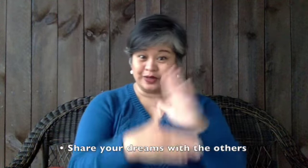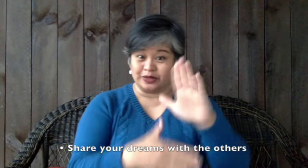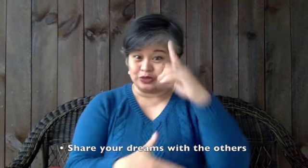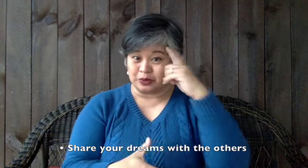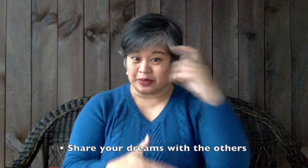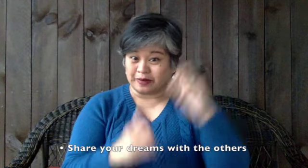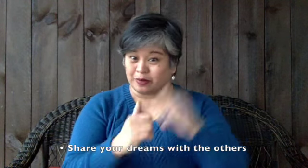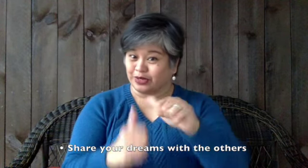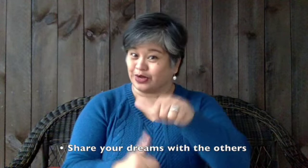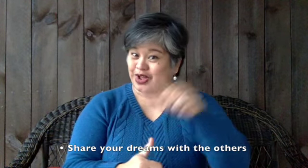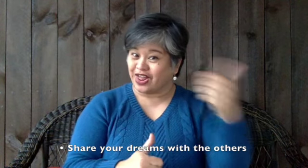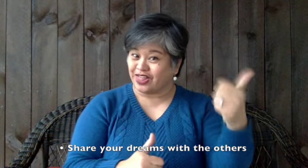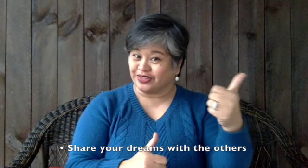Share your dreams with others.